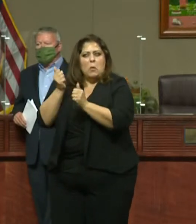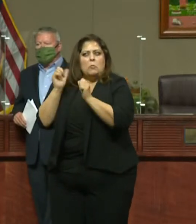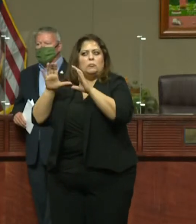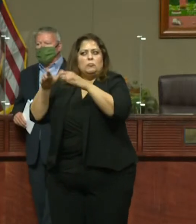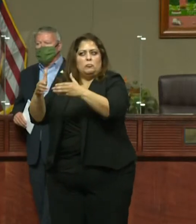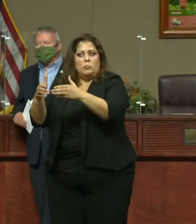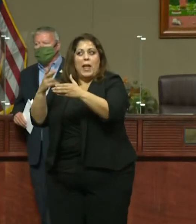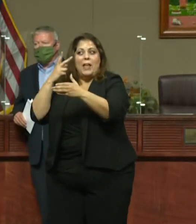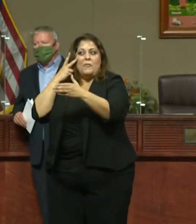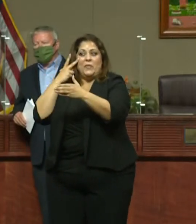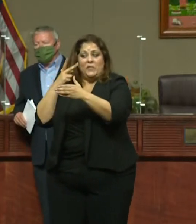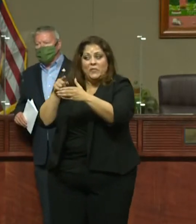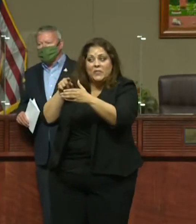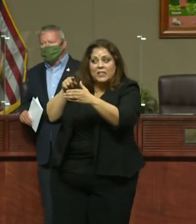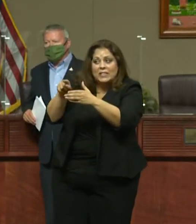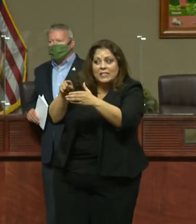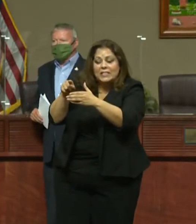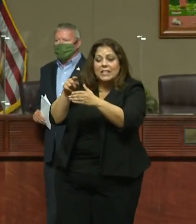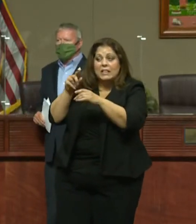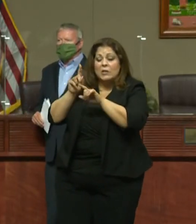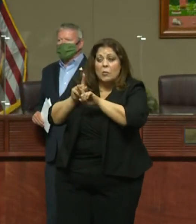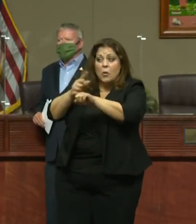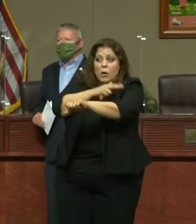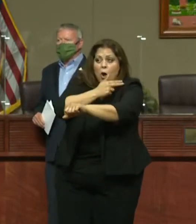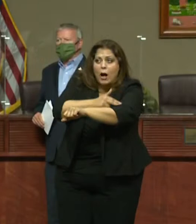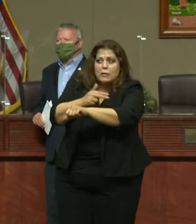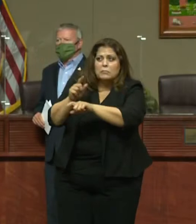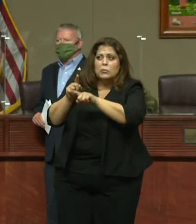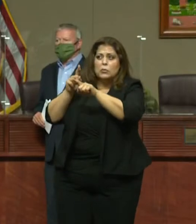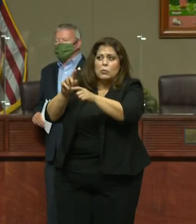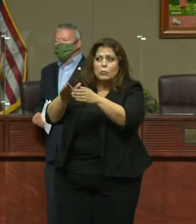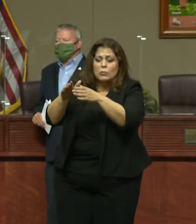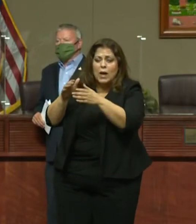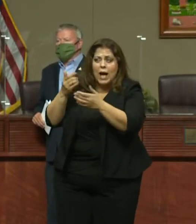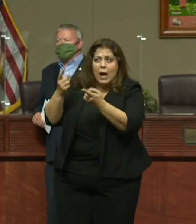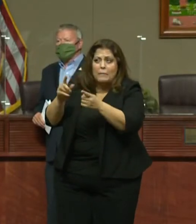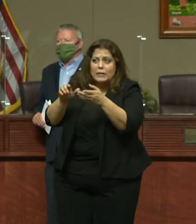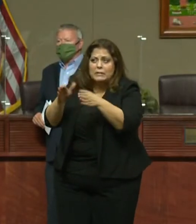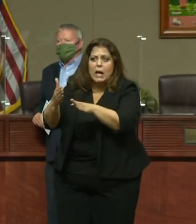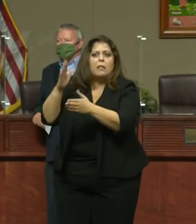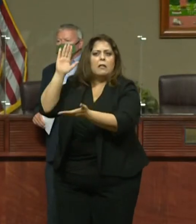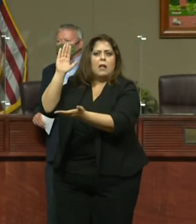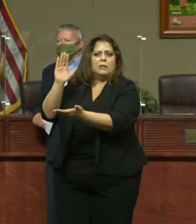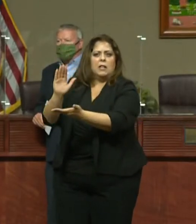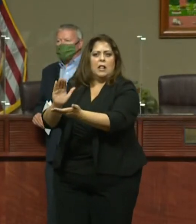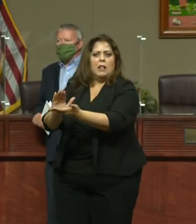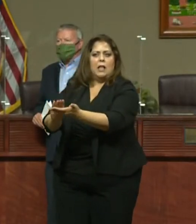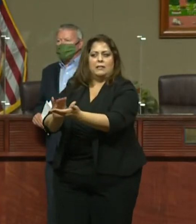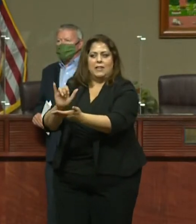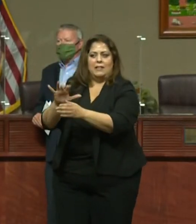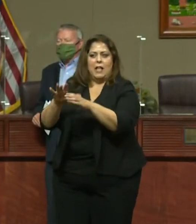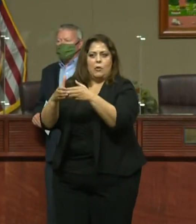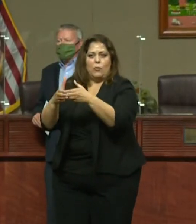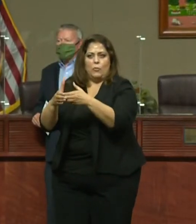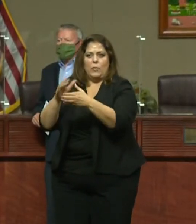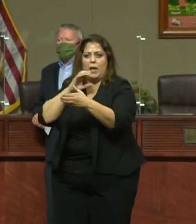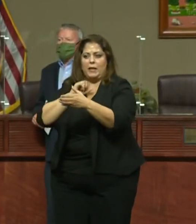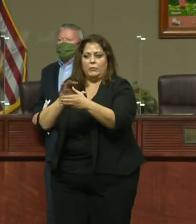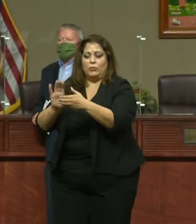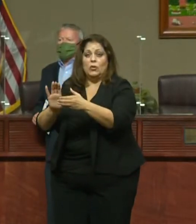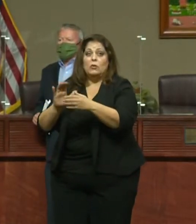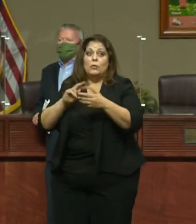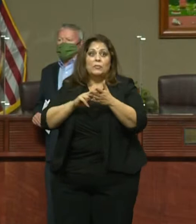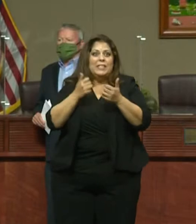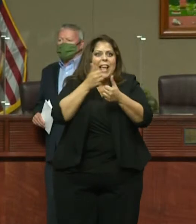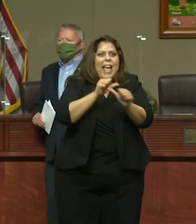concurrent decrease in hospitalizations and deaths in this population. And so we continue to encourage everyone who is eligible to get